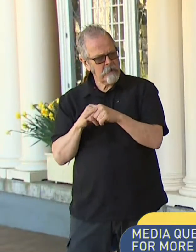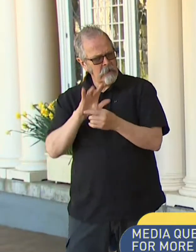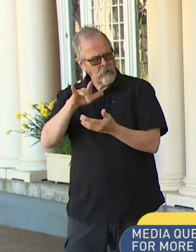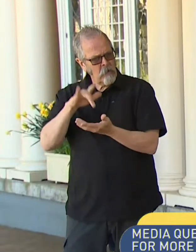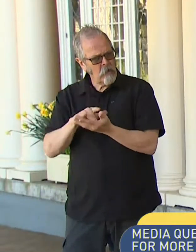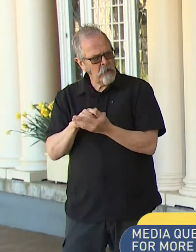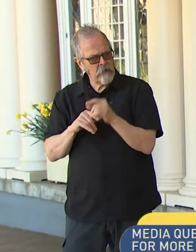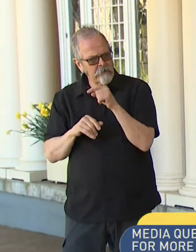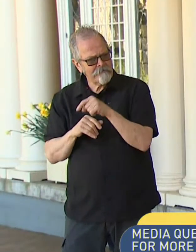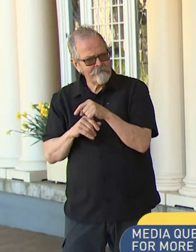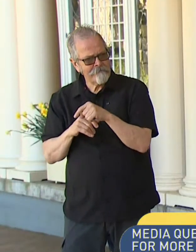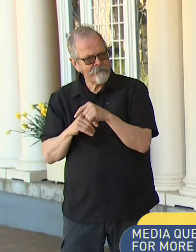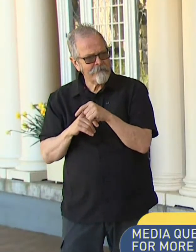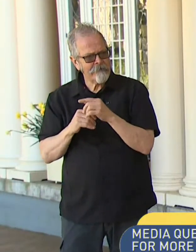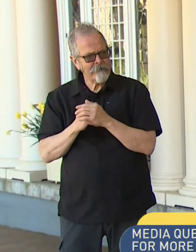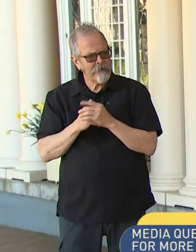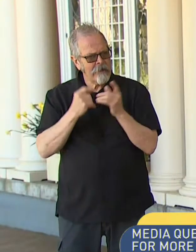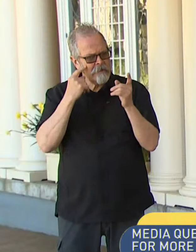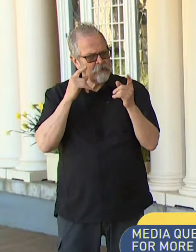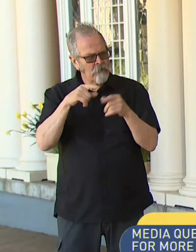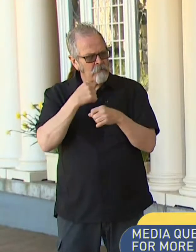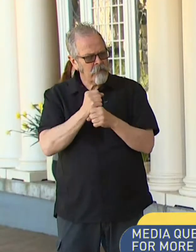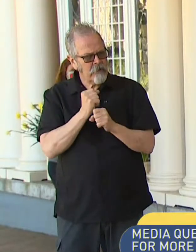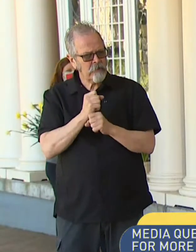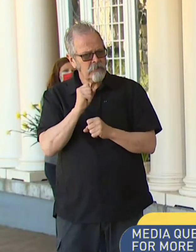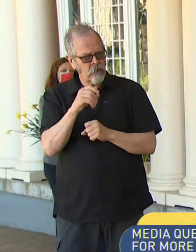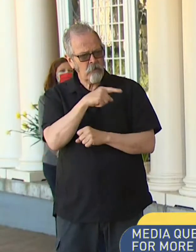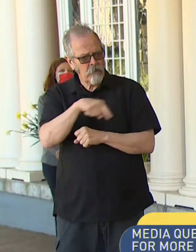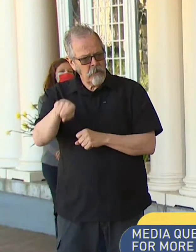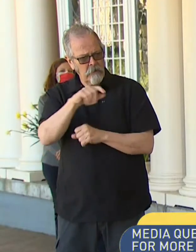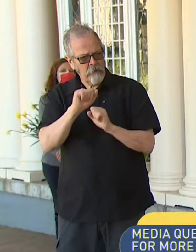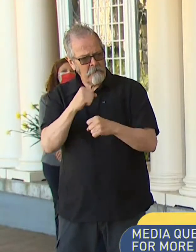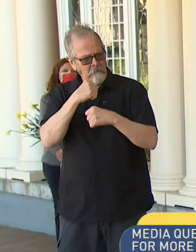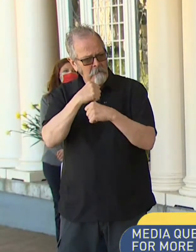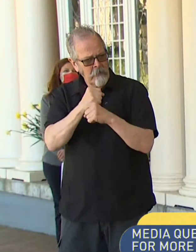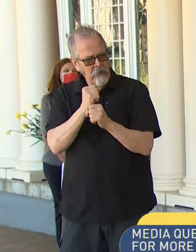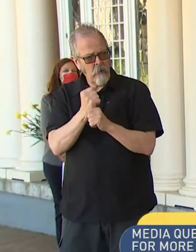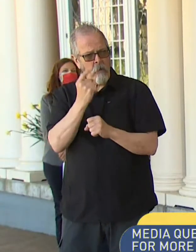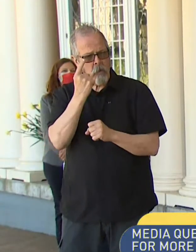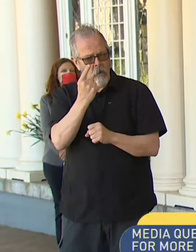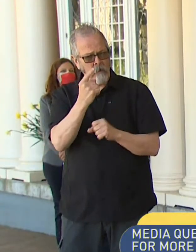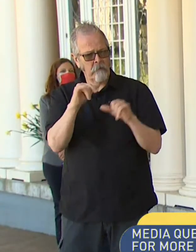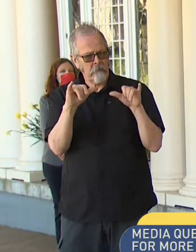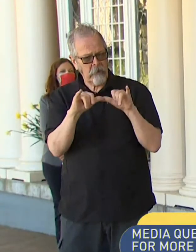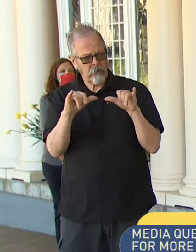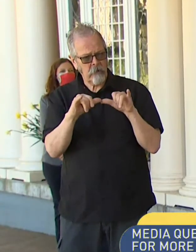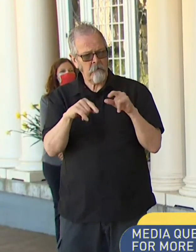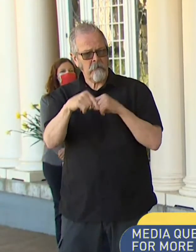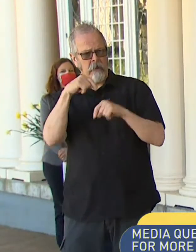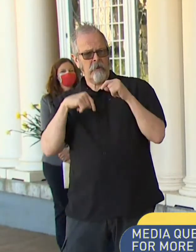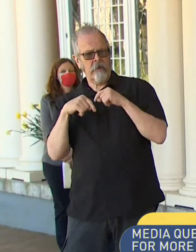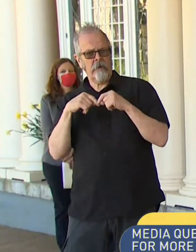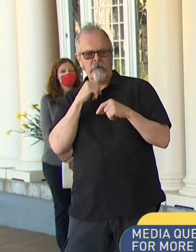there any thought to maybe making it so they could make just one metric and move back up in a phase? Not at the moment.